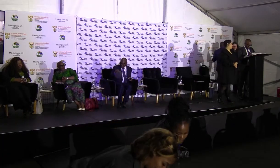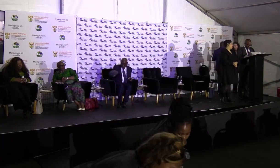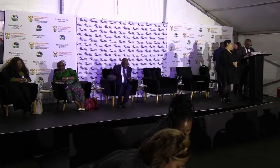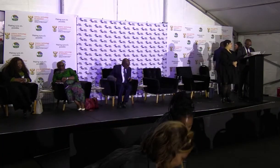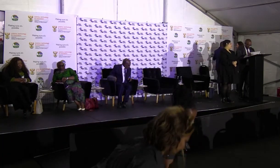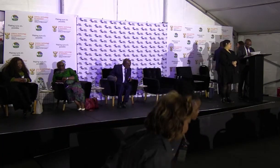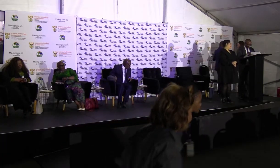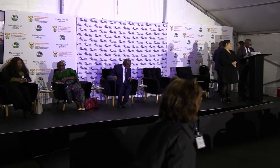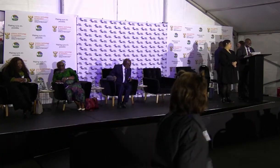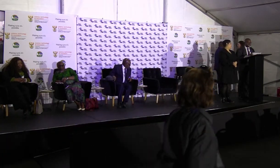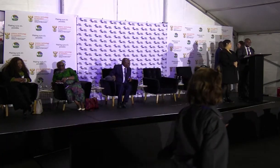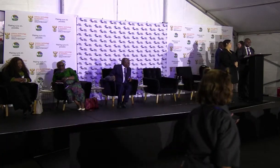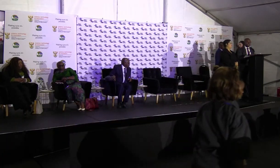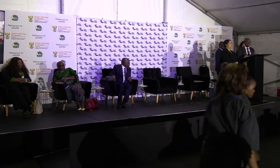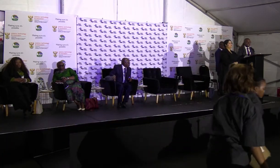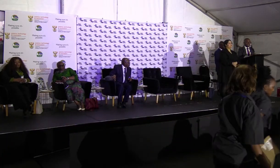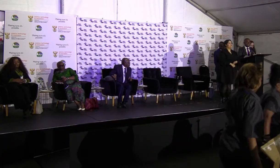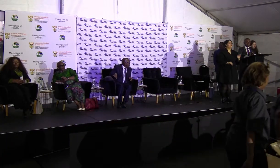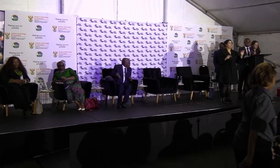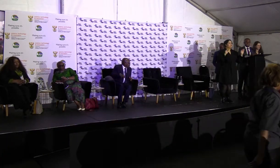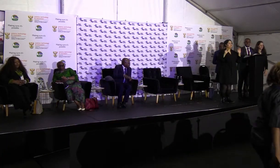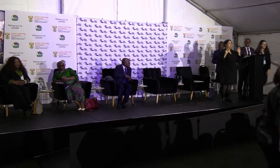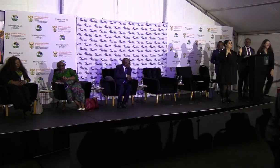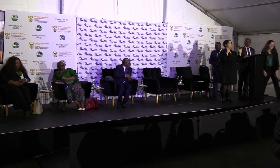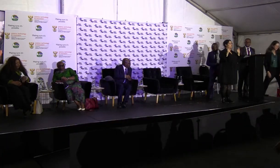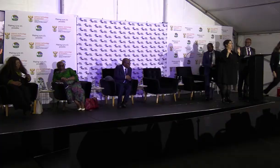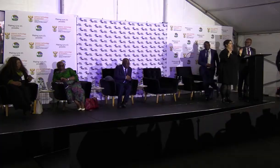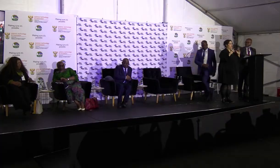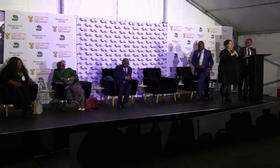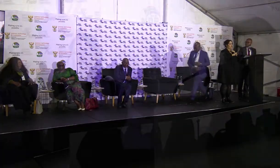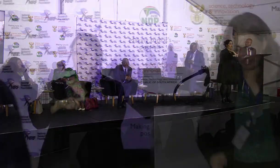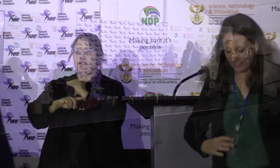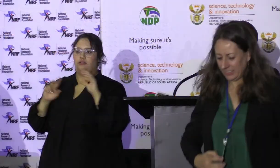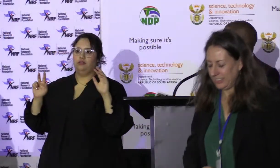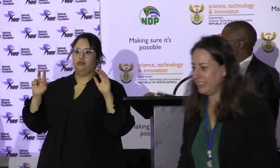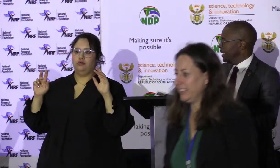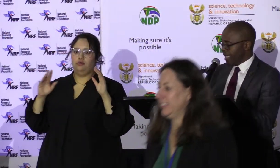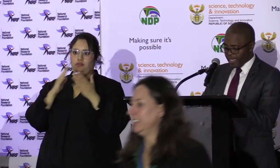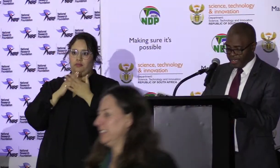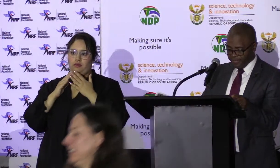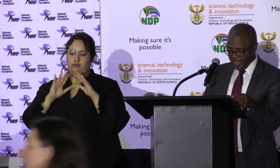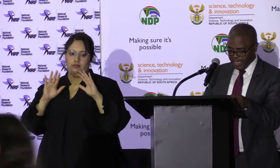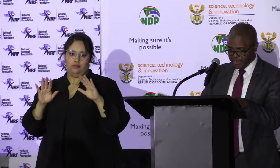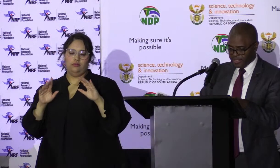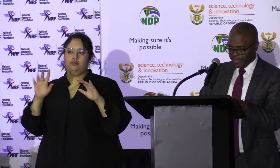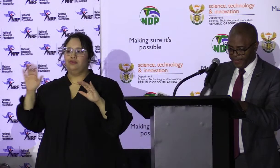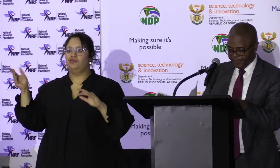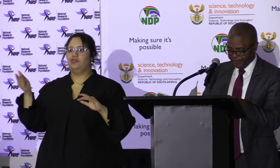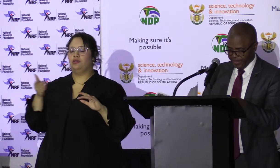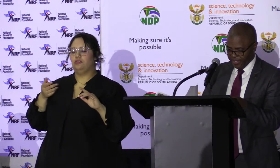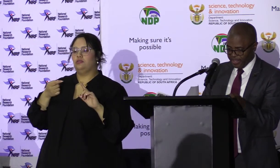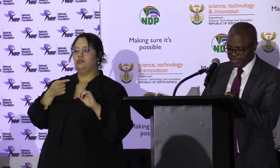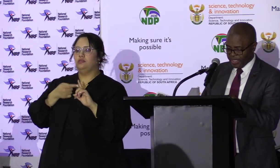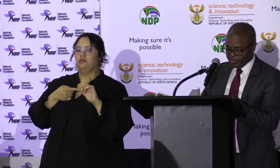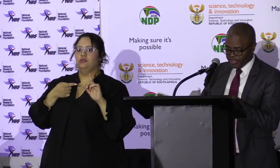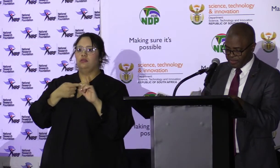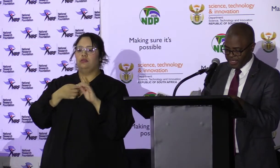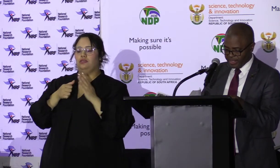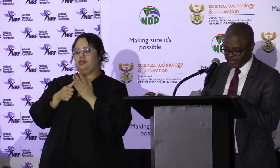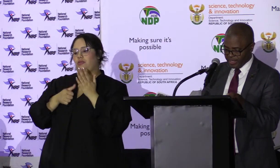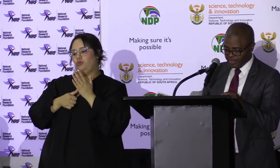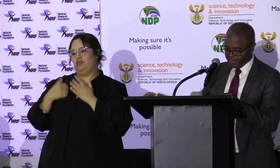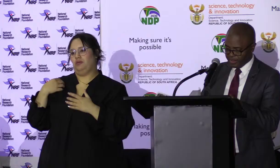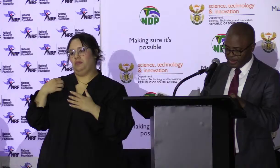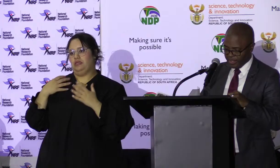some attention. It's the last item. May I invite the